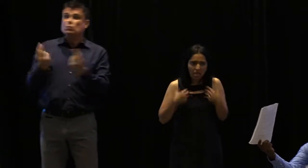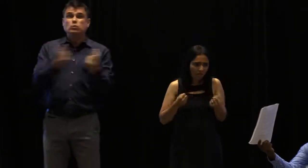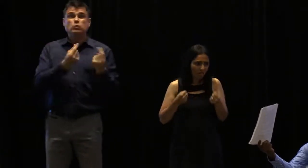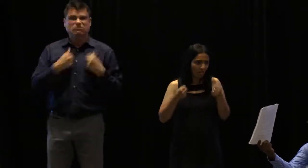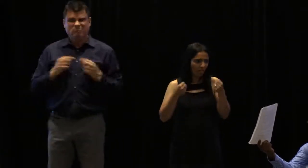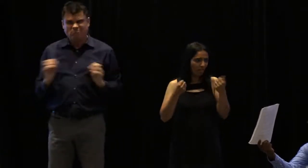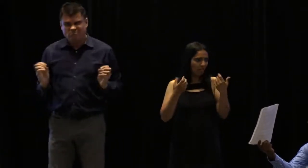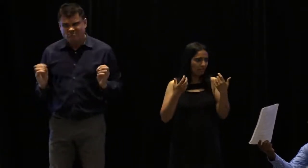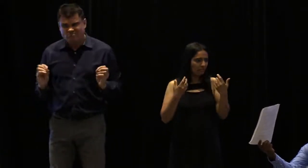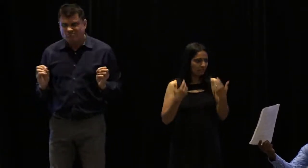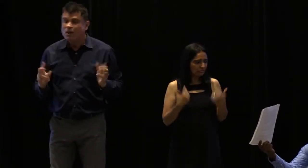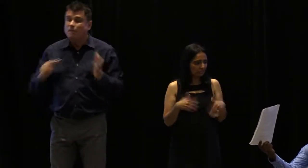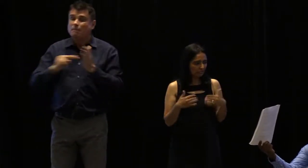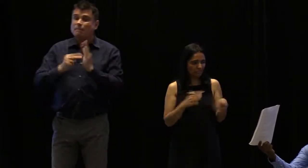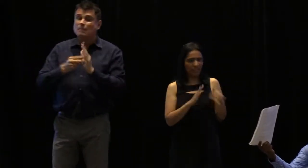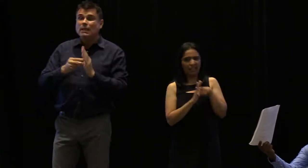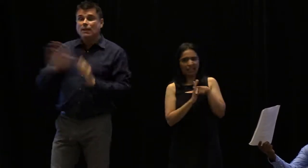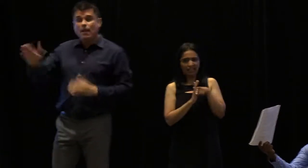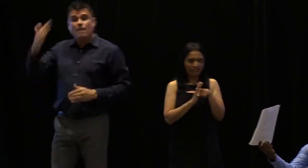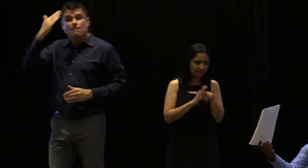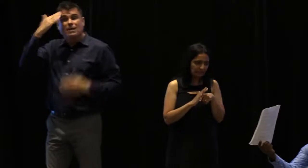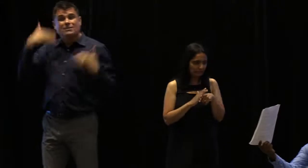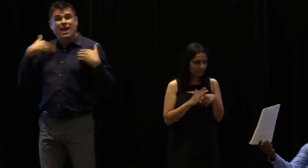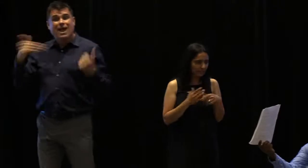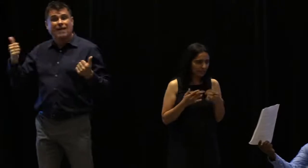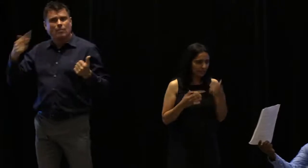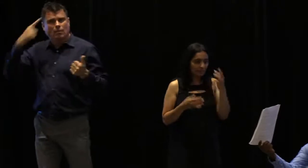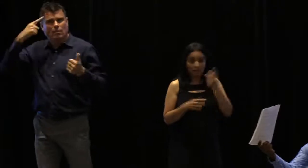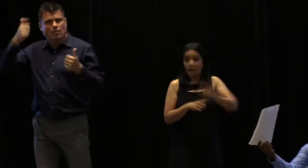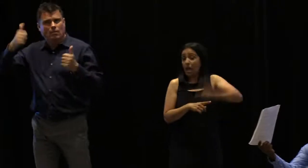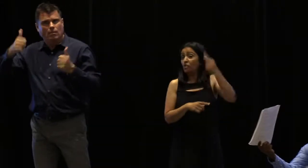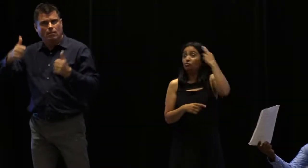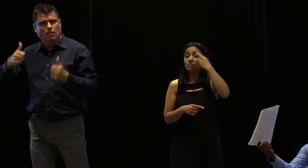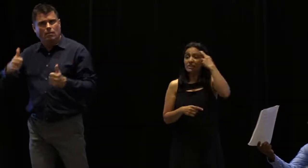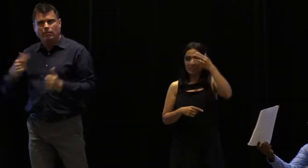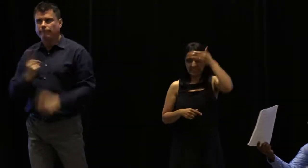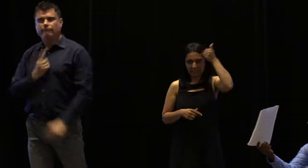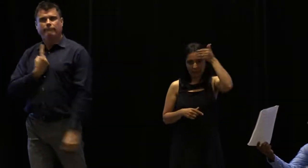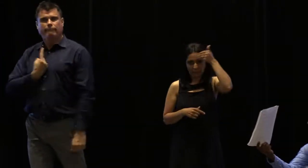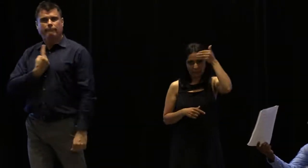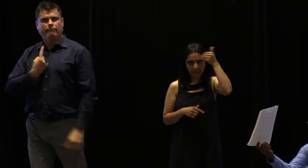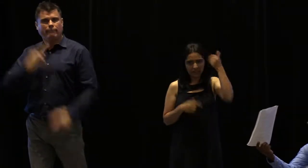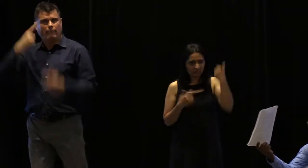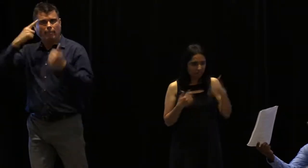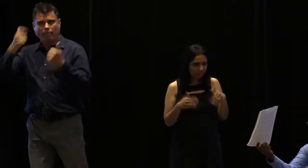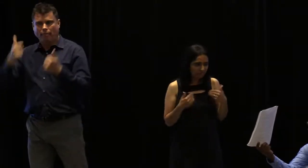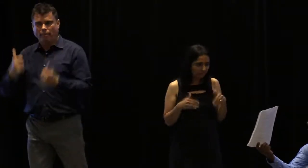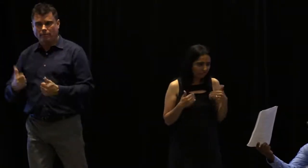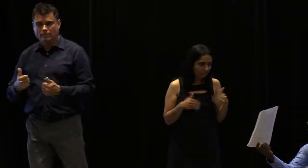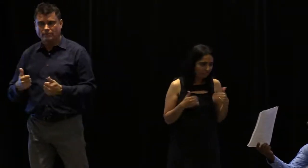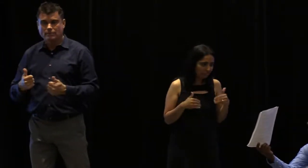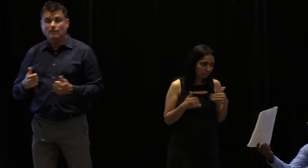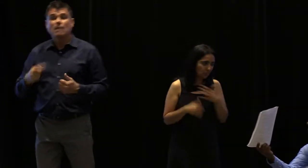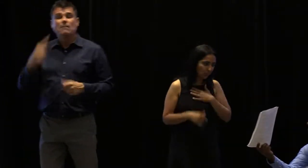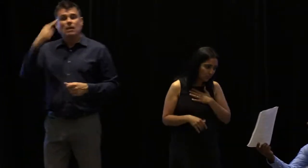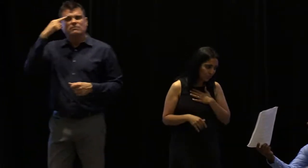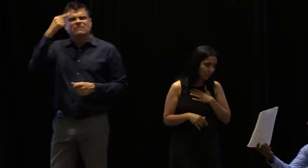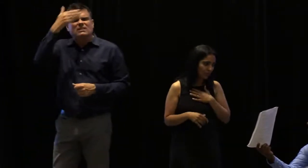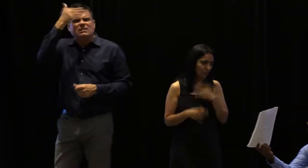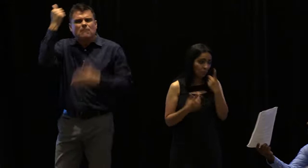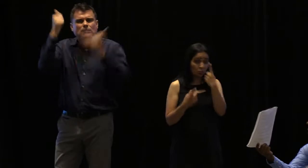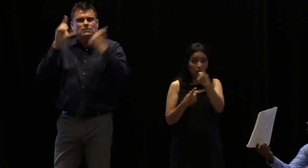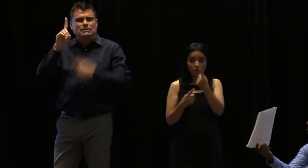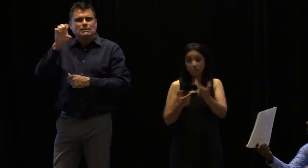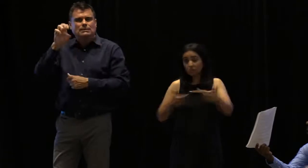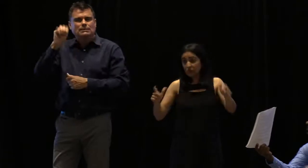that really impacts our deaf and hard of hearing seniors' mental health in a negative way. And that leads to